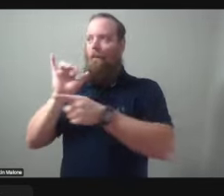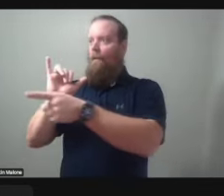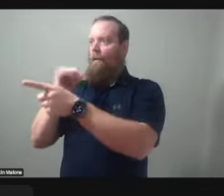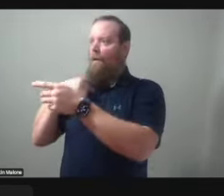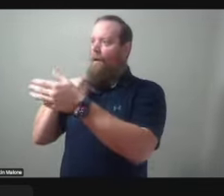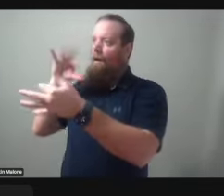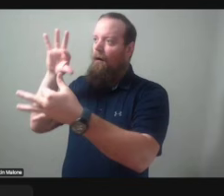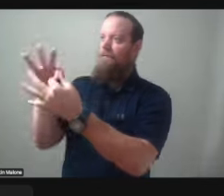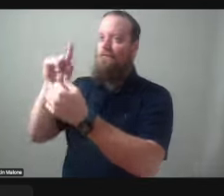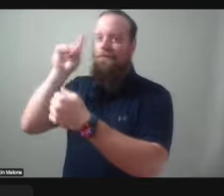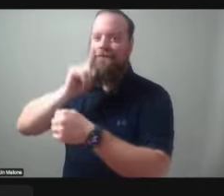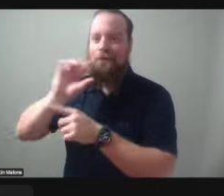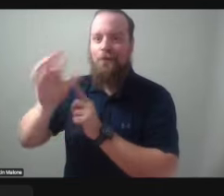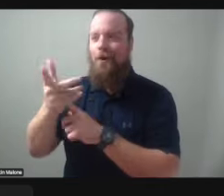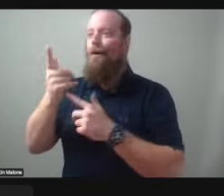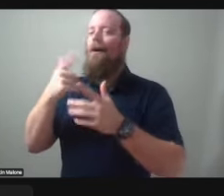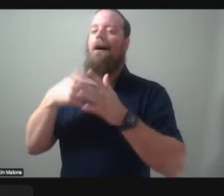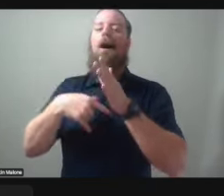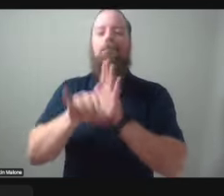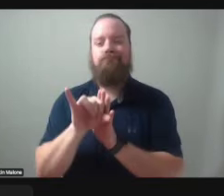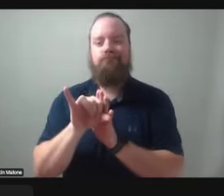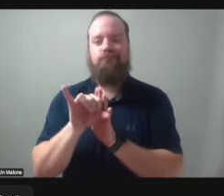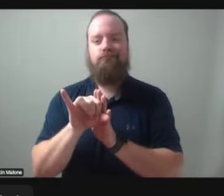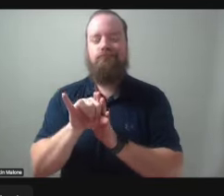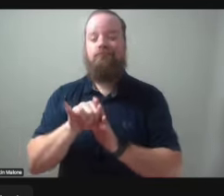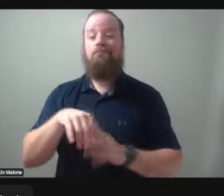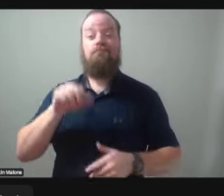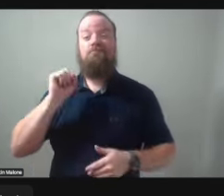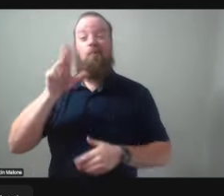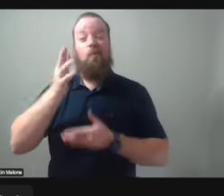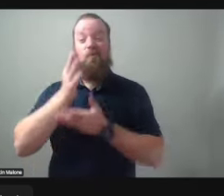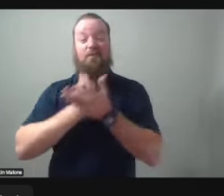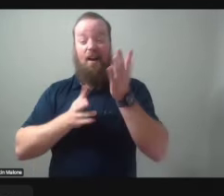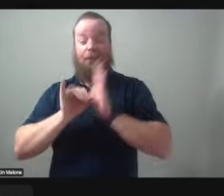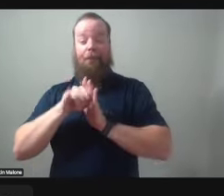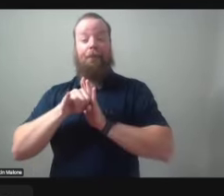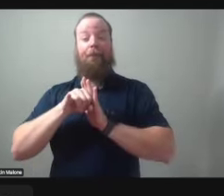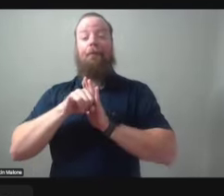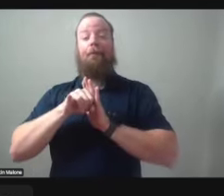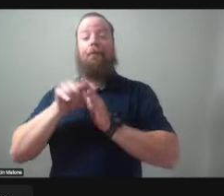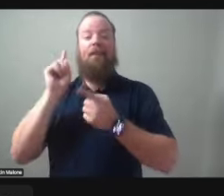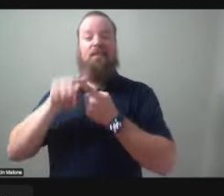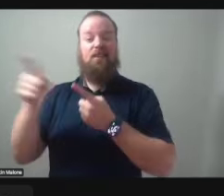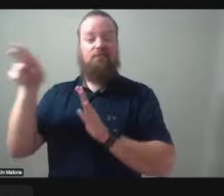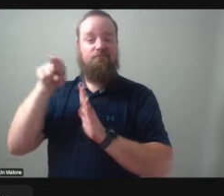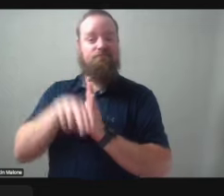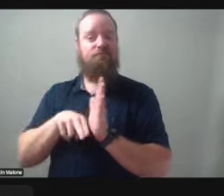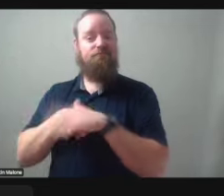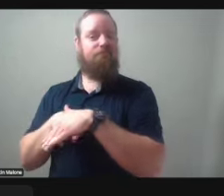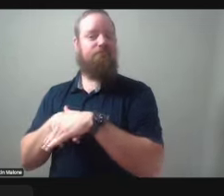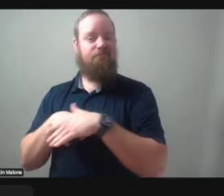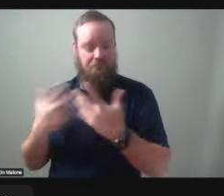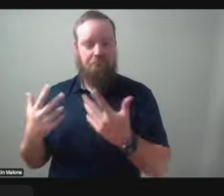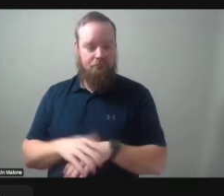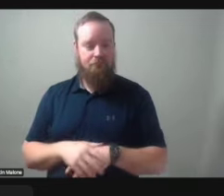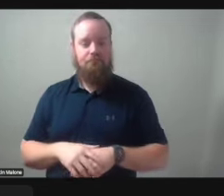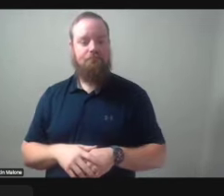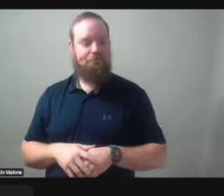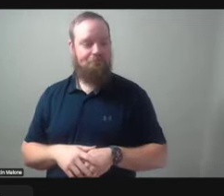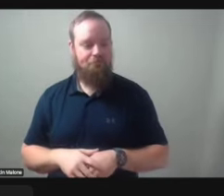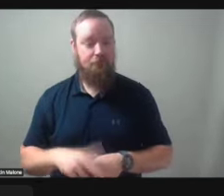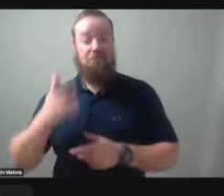world. So if you remember my story about how when I went into Gallaudet University, I finally found my identity. And before that,